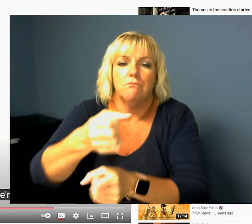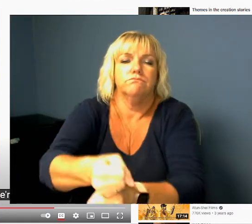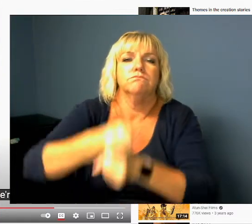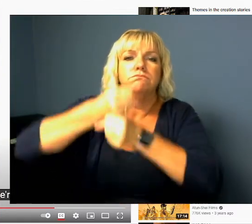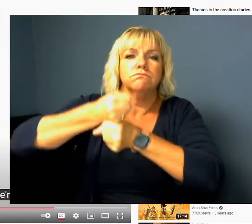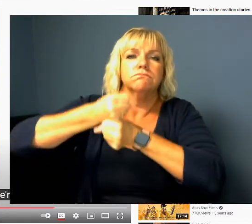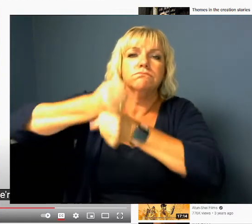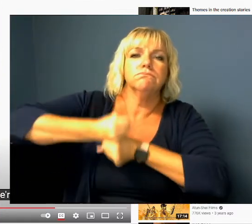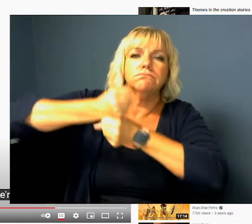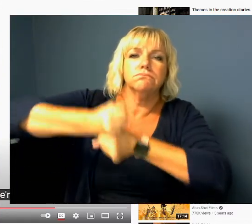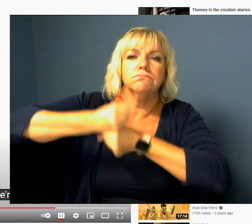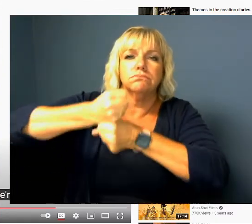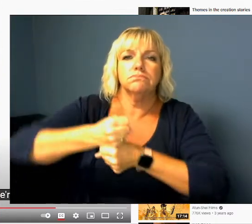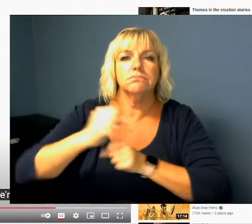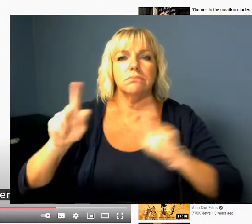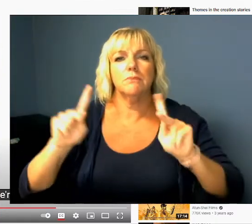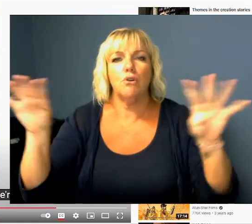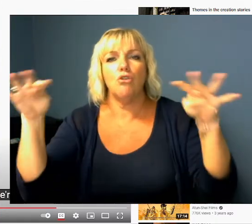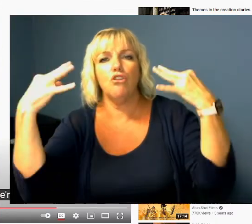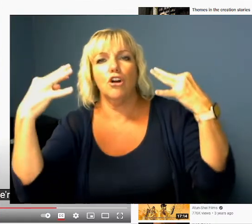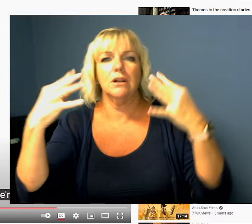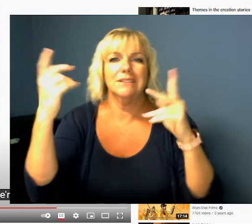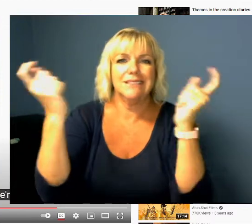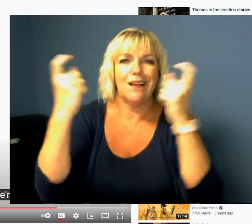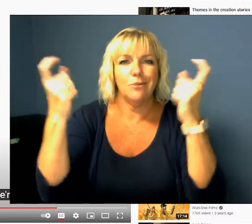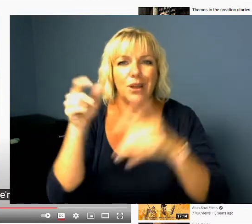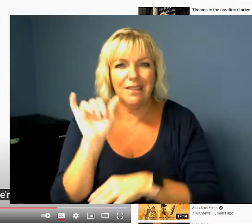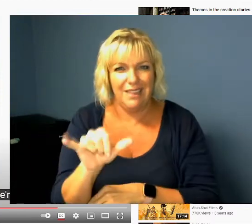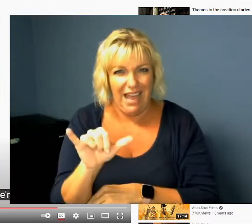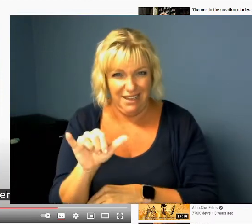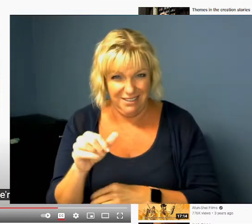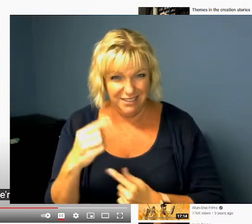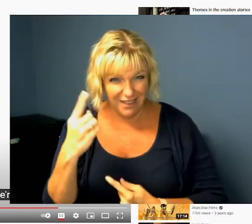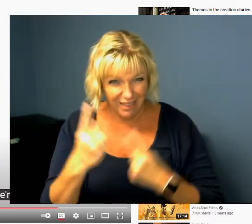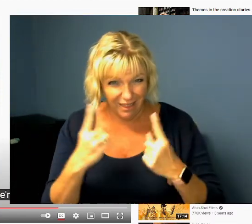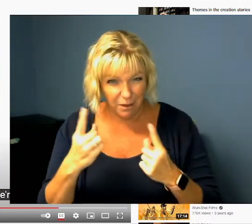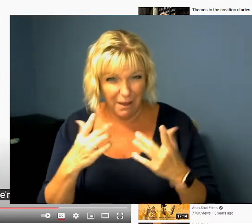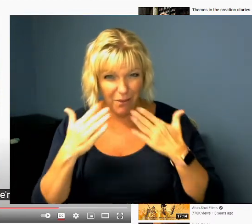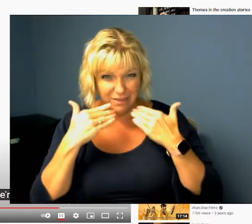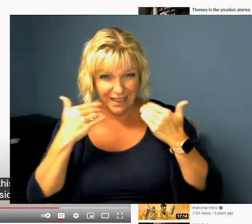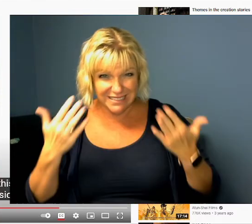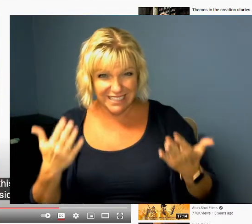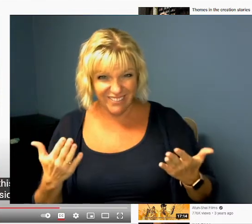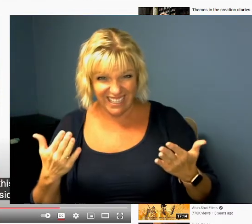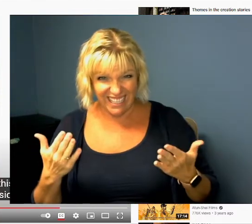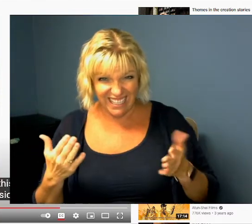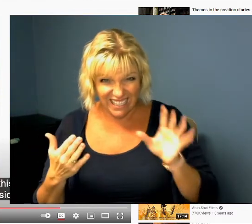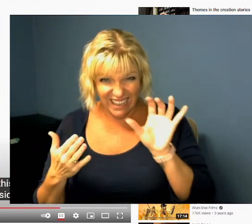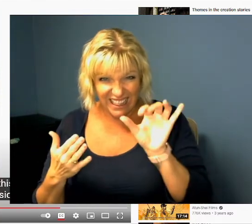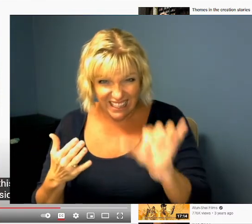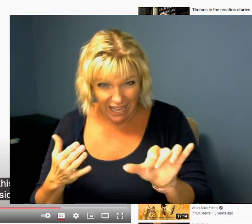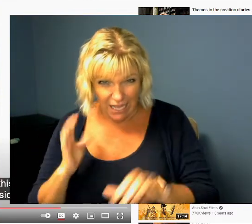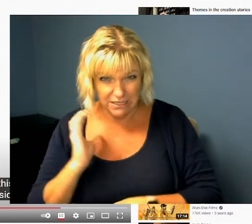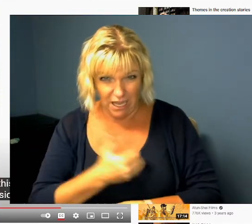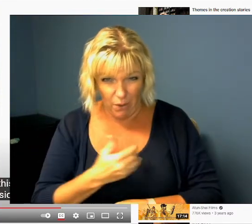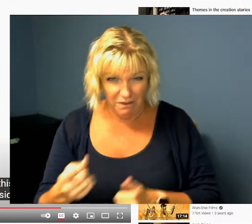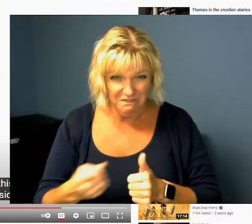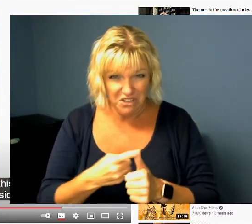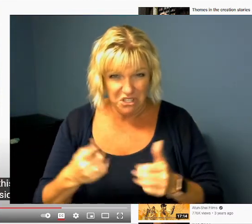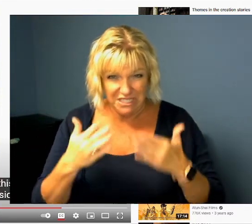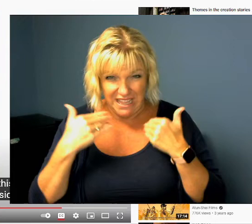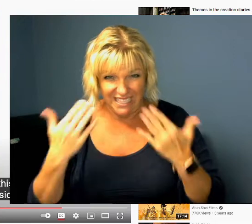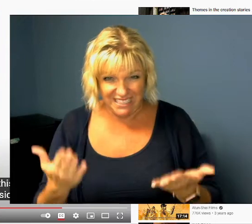So a little different depiction of a Thanksgiving celebration than we're usually told of in